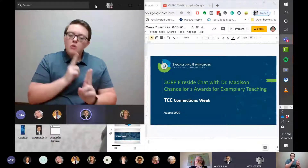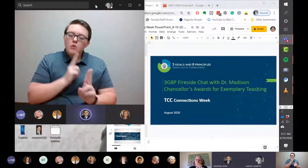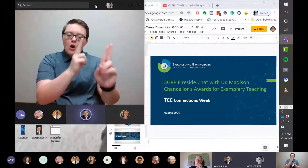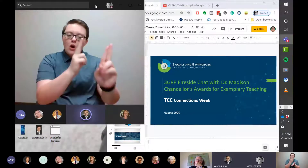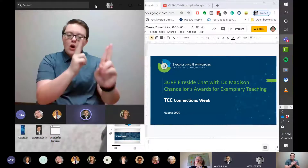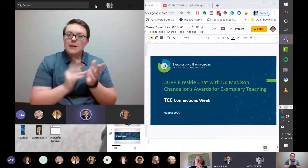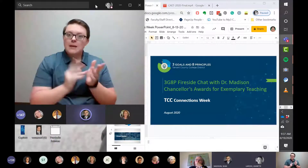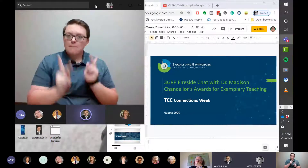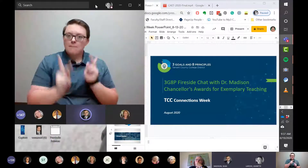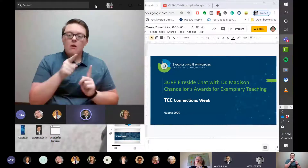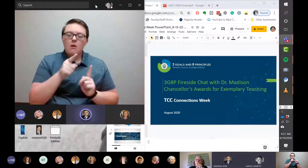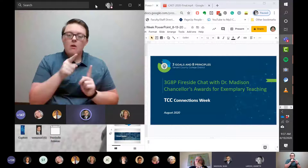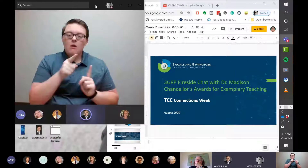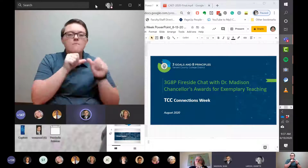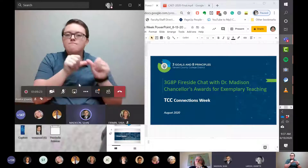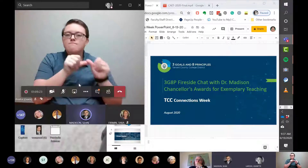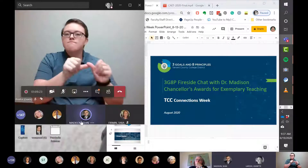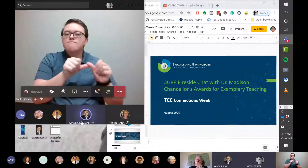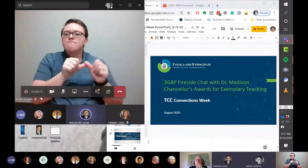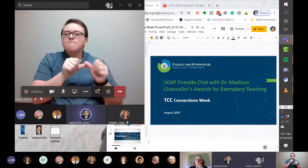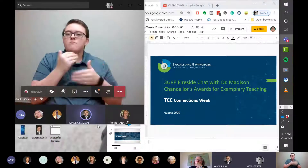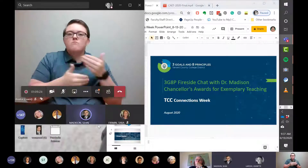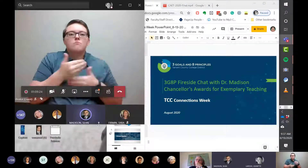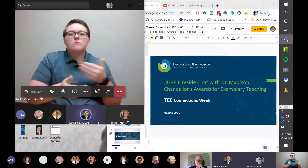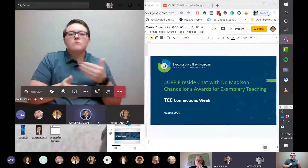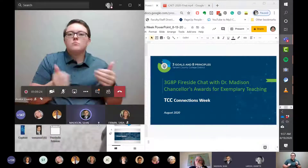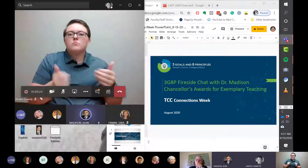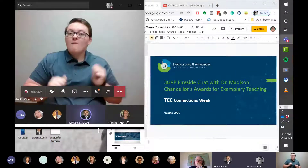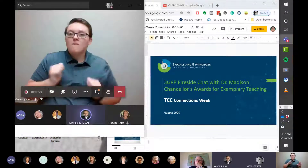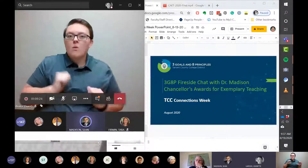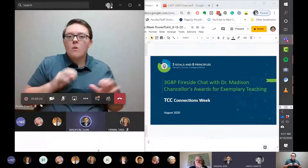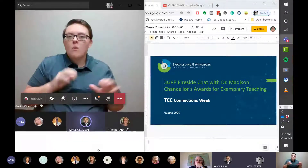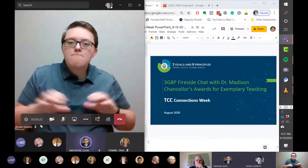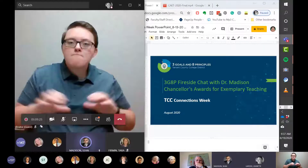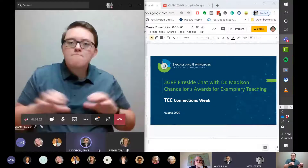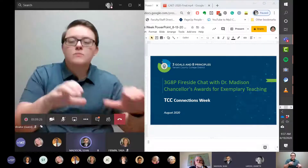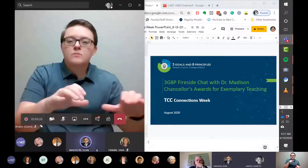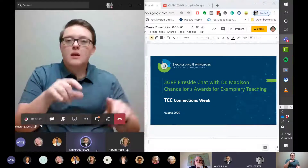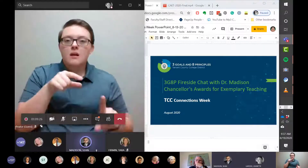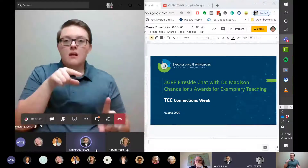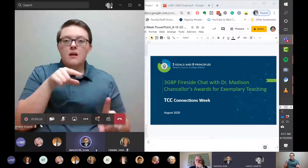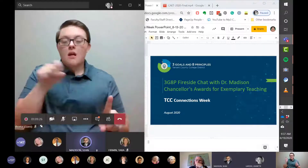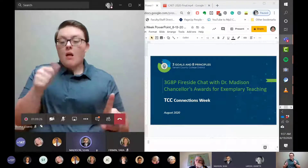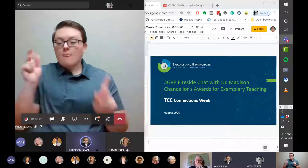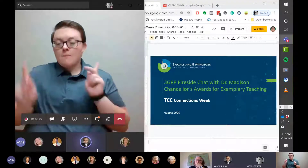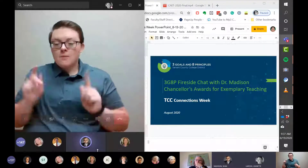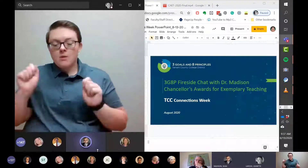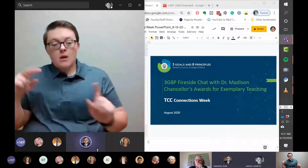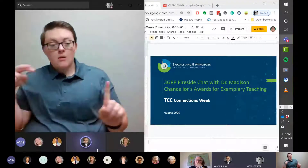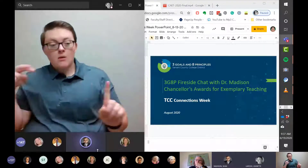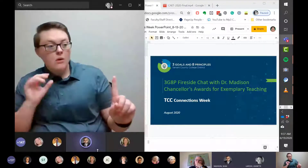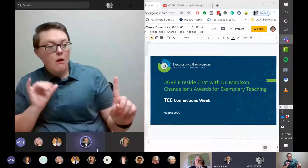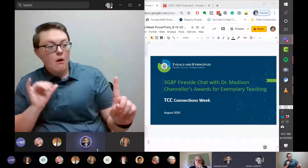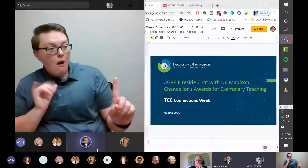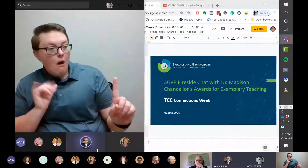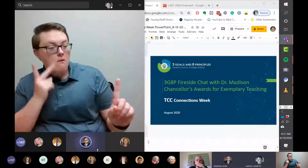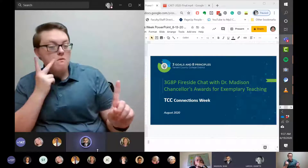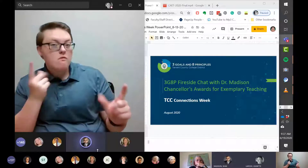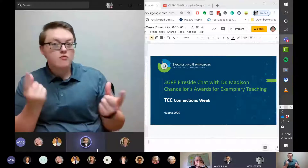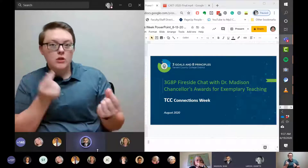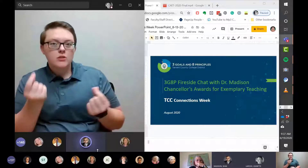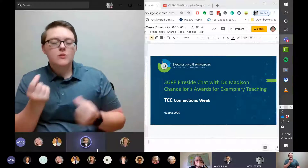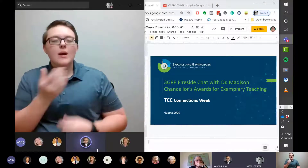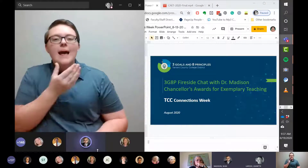perform at the highest level, provide a goal for all, and serve as an endorsement for the primary mission of Tarrant County